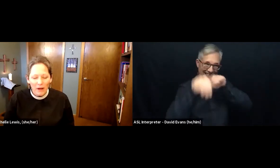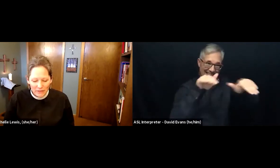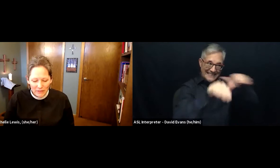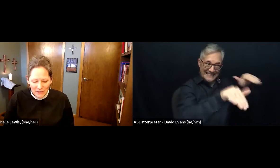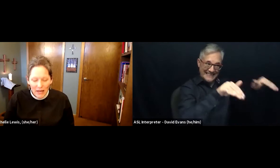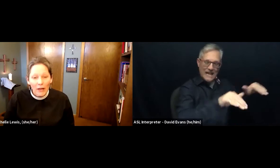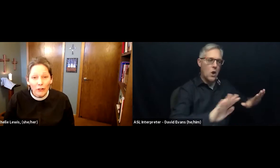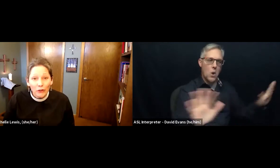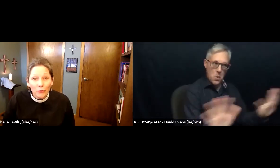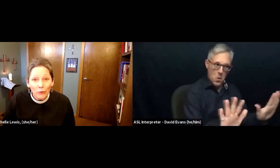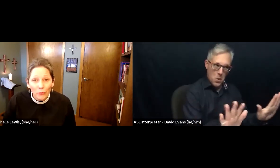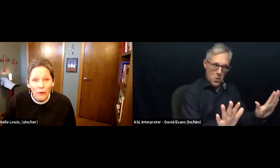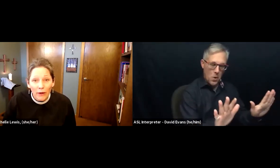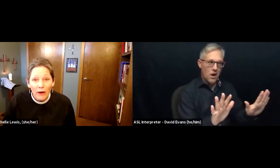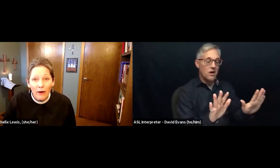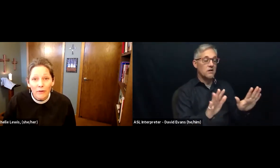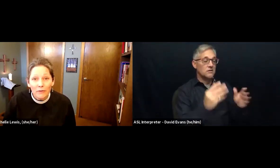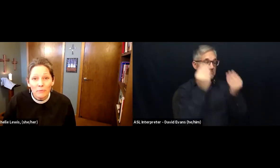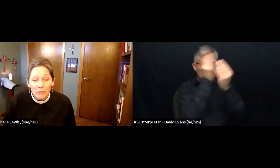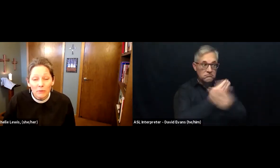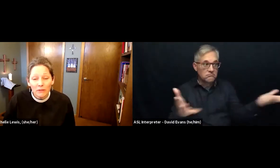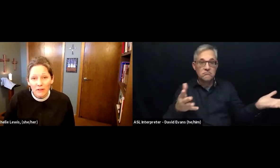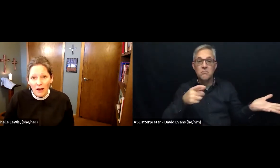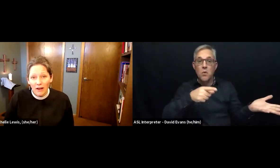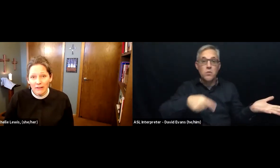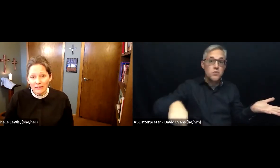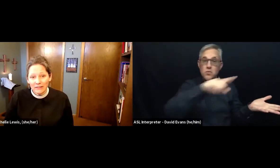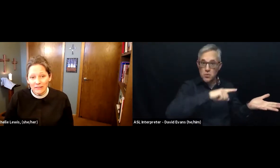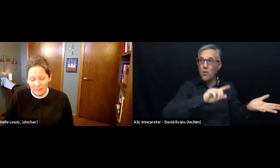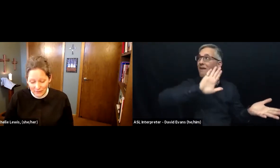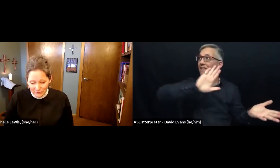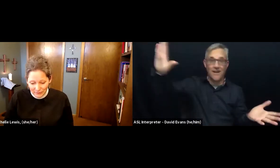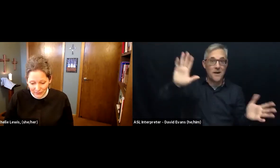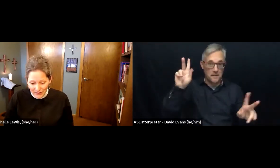The prophet says, "You are the people of God.